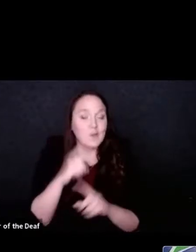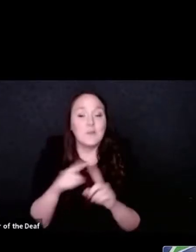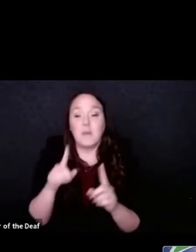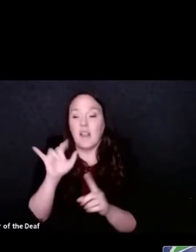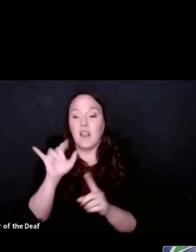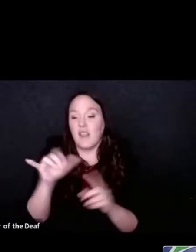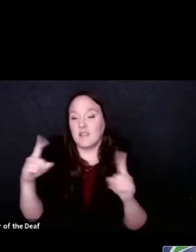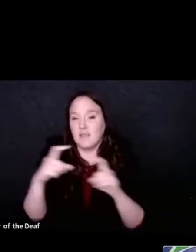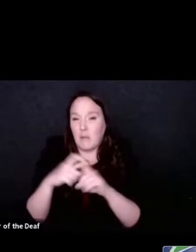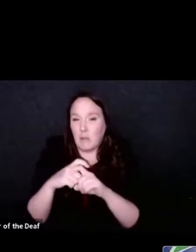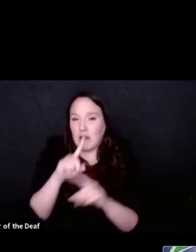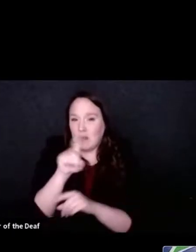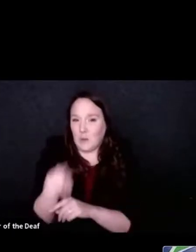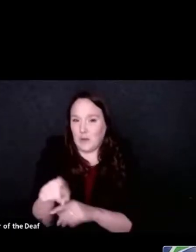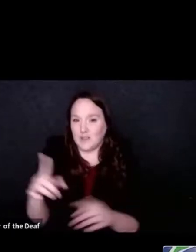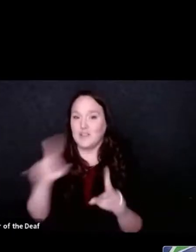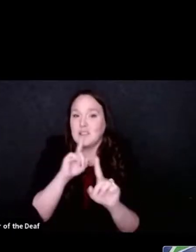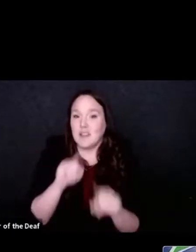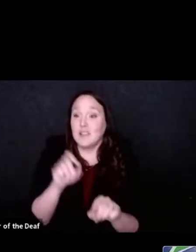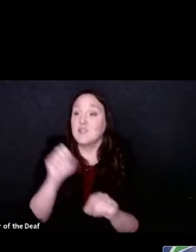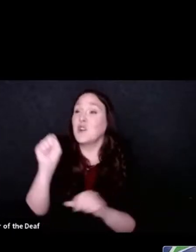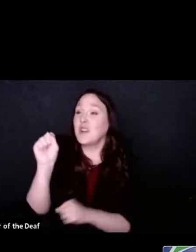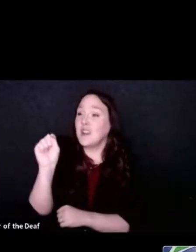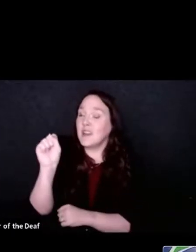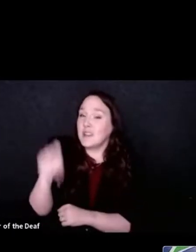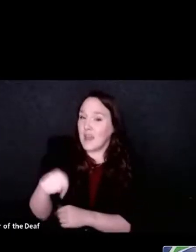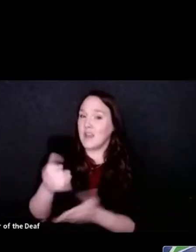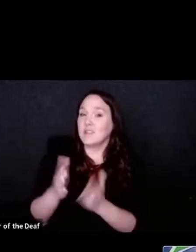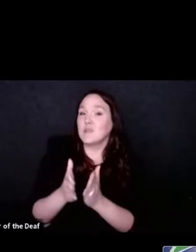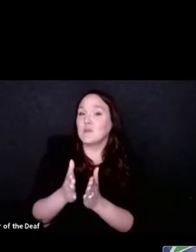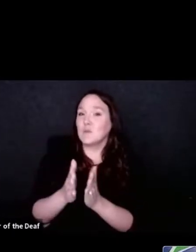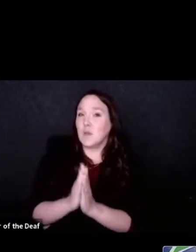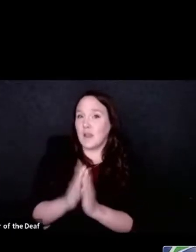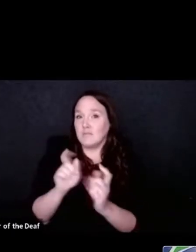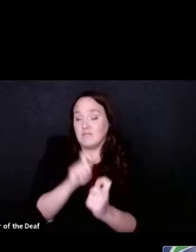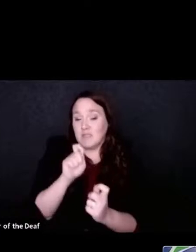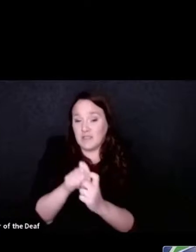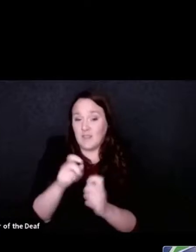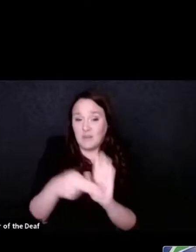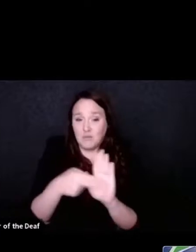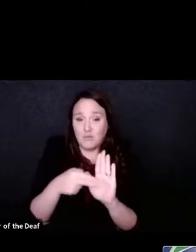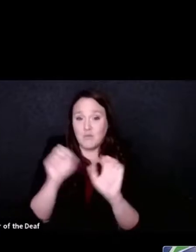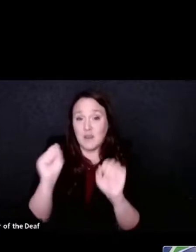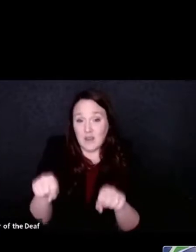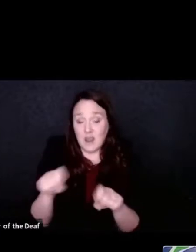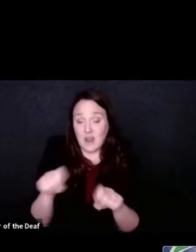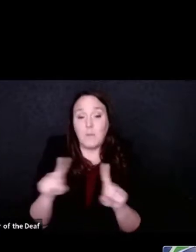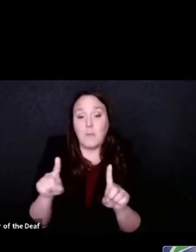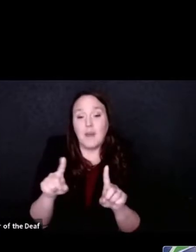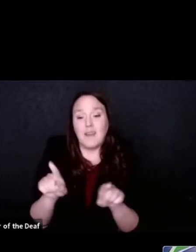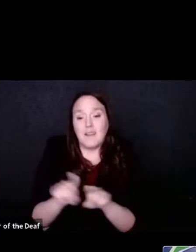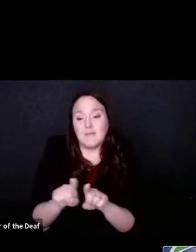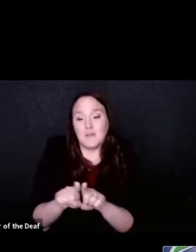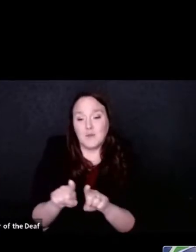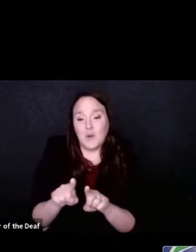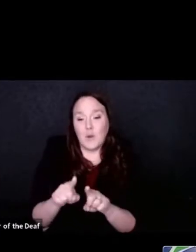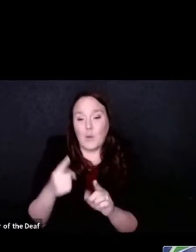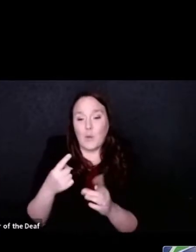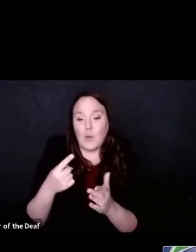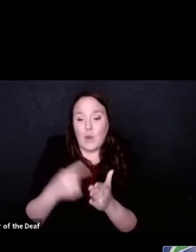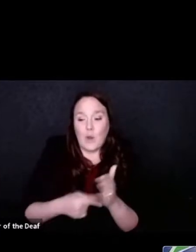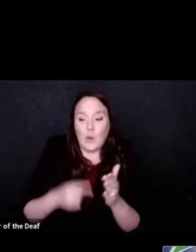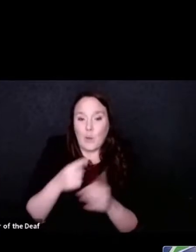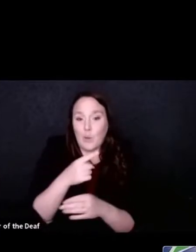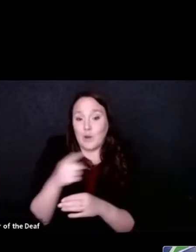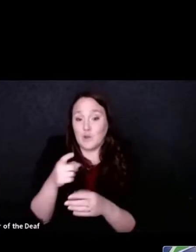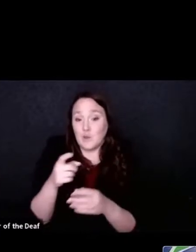answer. It's yes, we can put in specific types of requests. but that also what you actually are able to